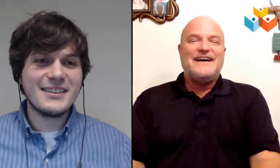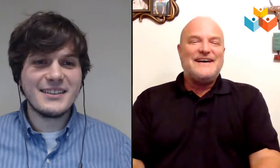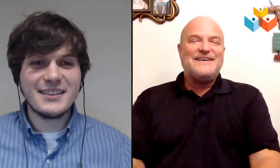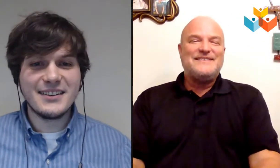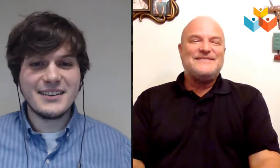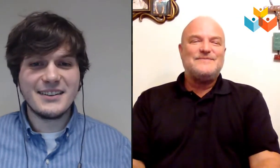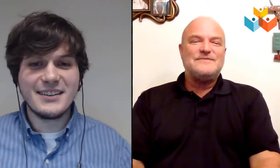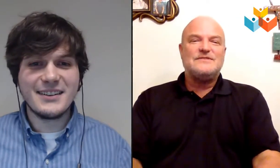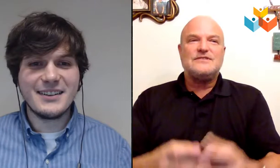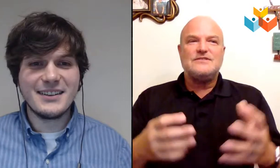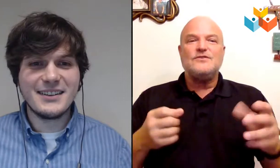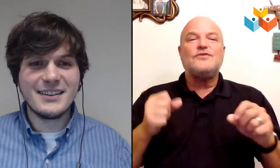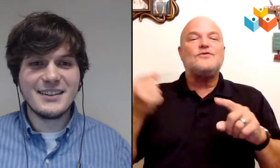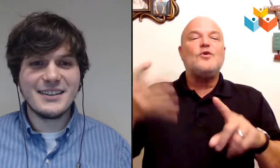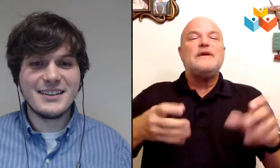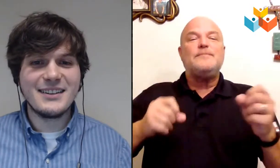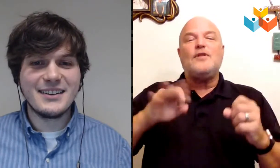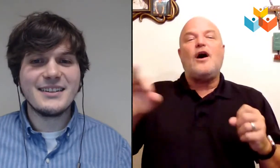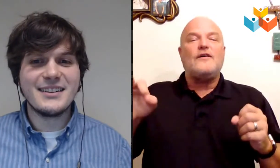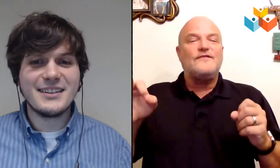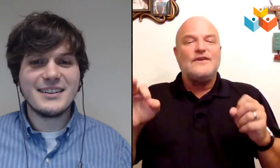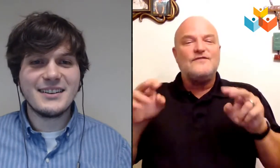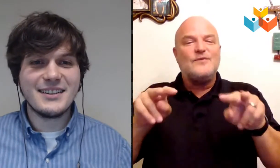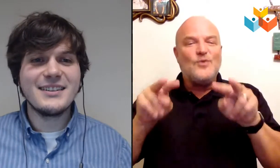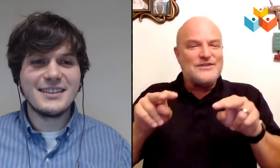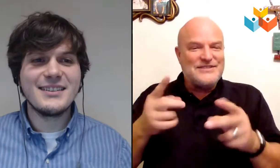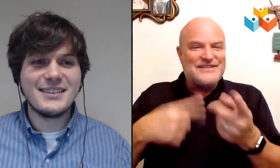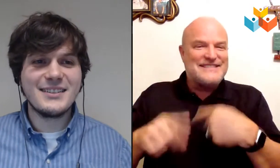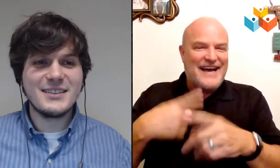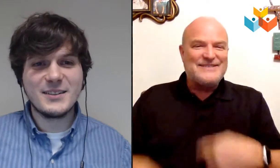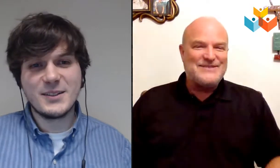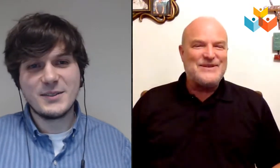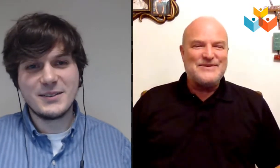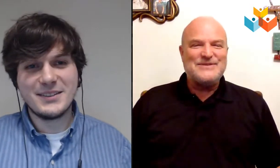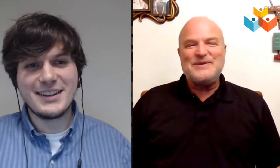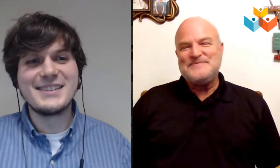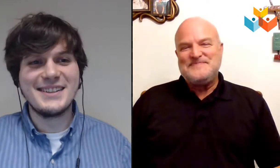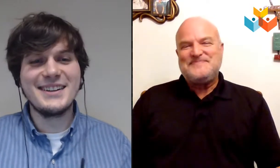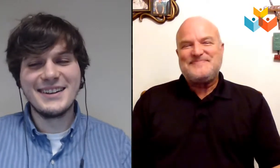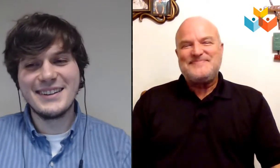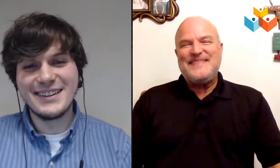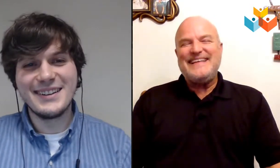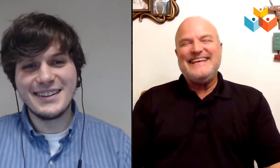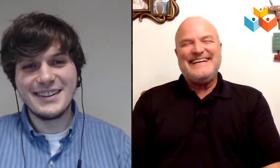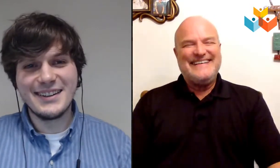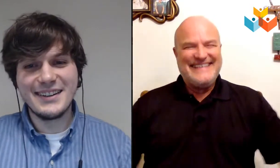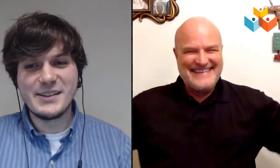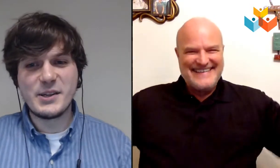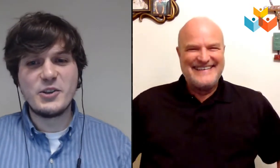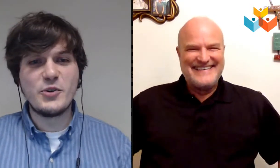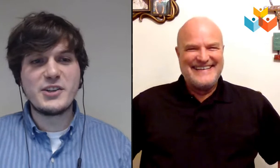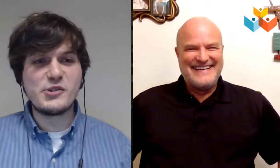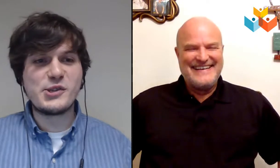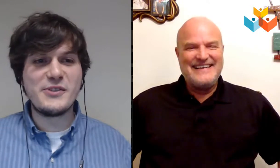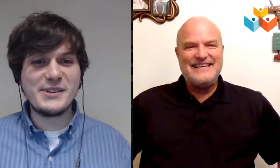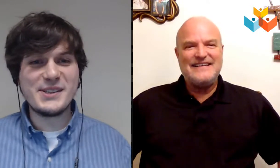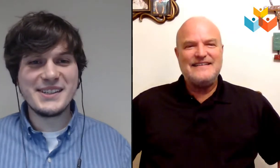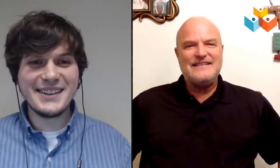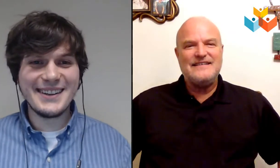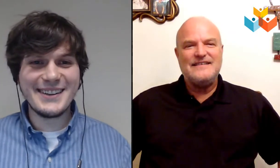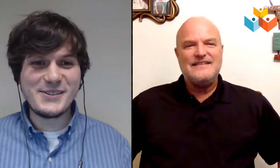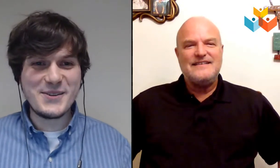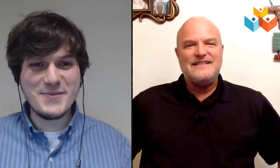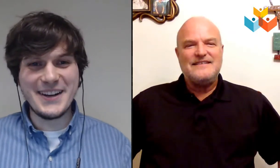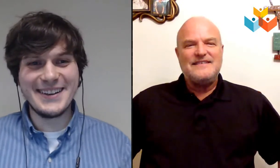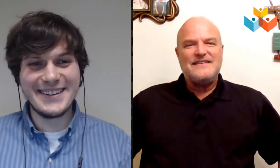ones just to throw people off from watching the signs, so. I see. Yeah. So do you catch your